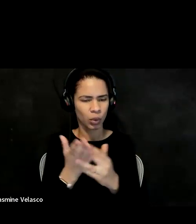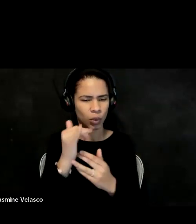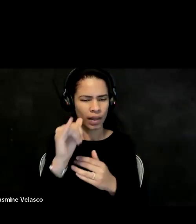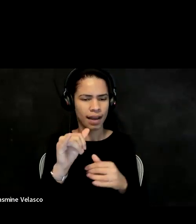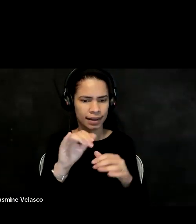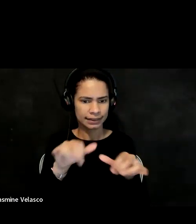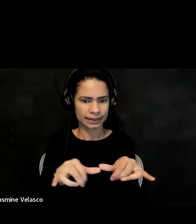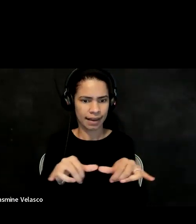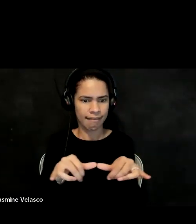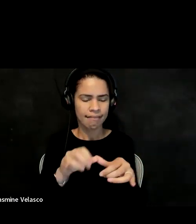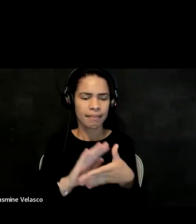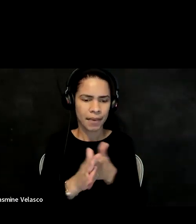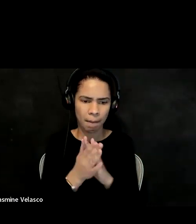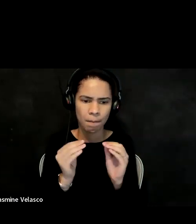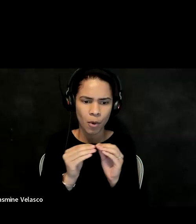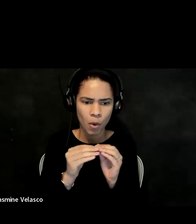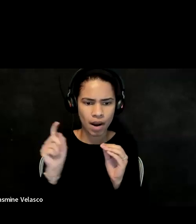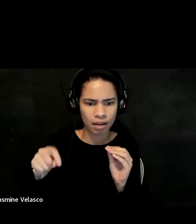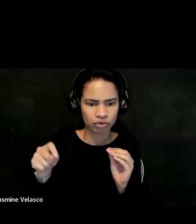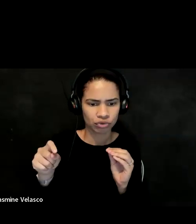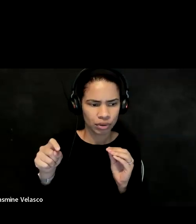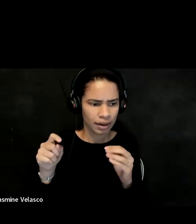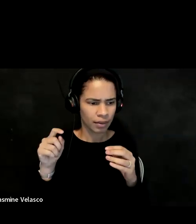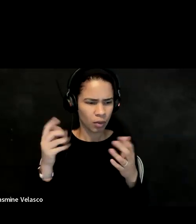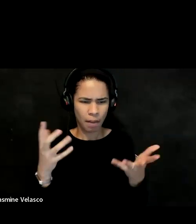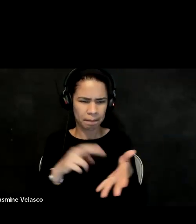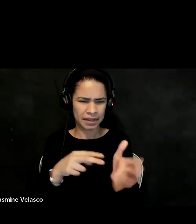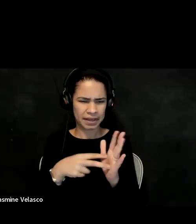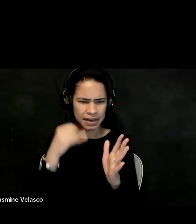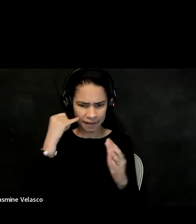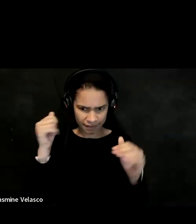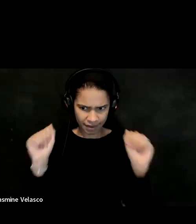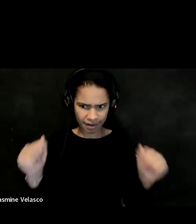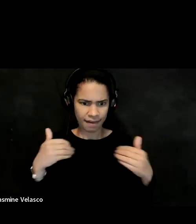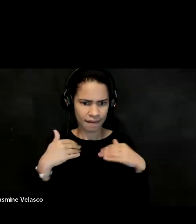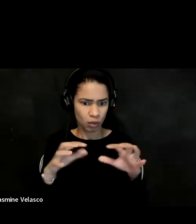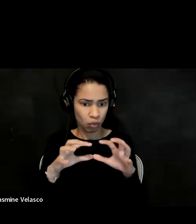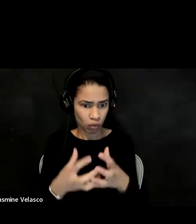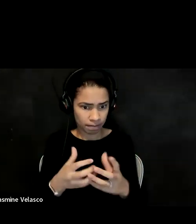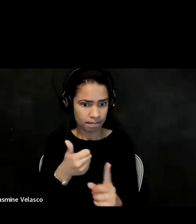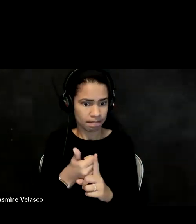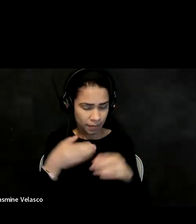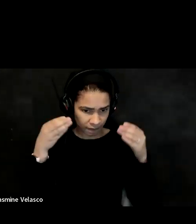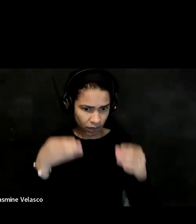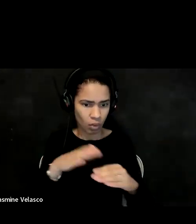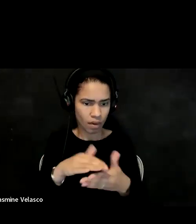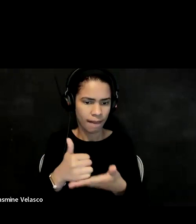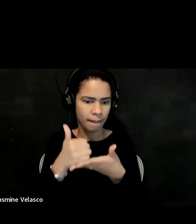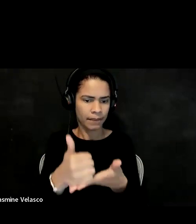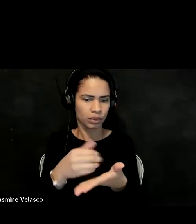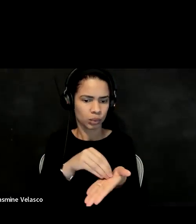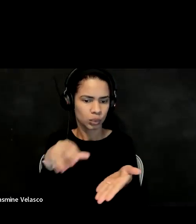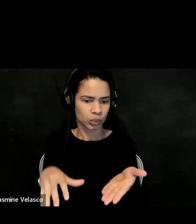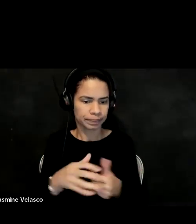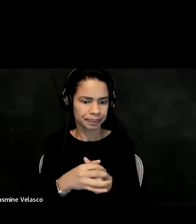it became necessary to think about, well, what would it mean if we could have a group dedicated to helping students? And when